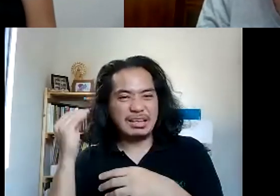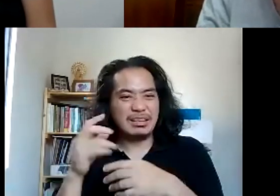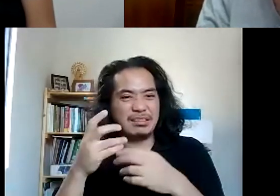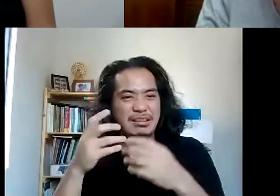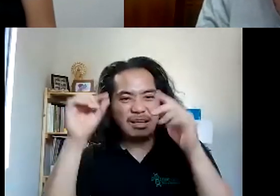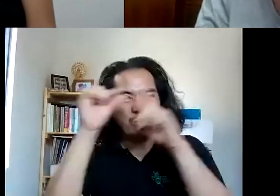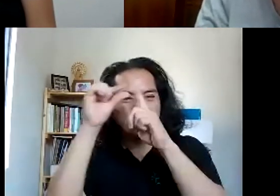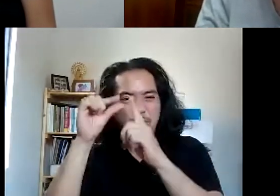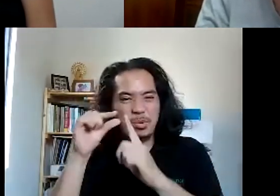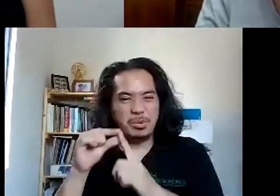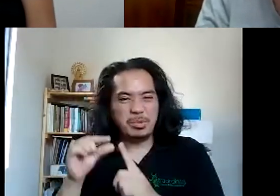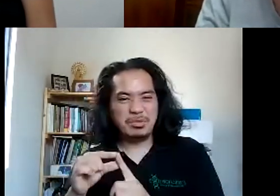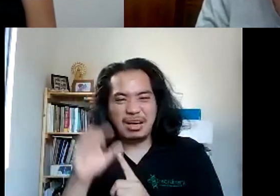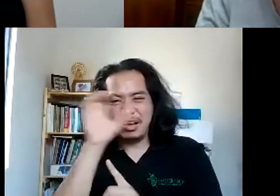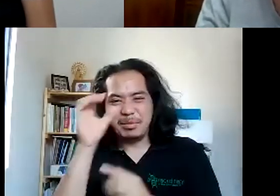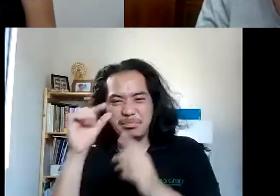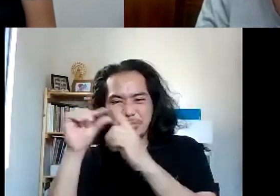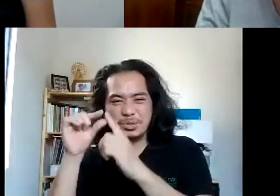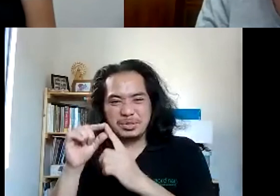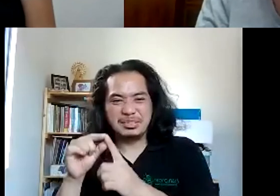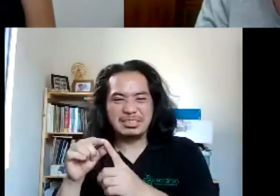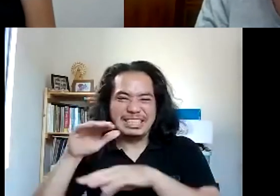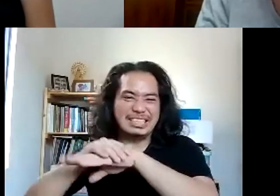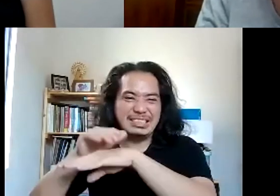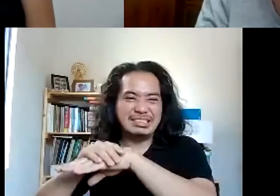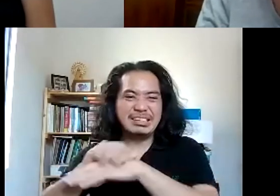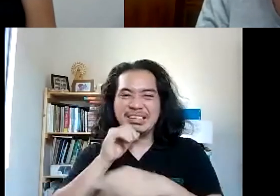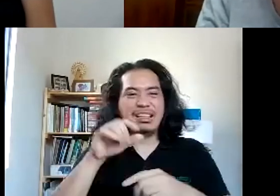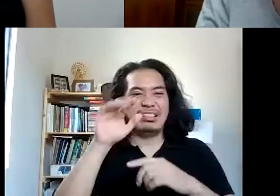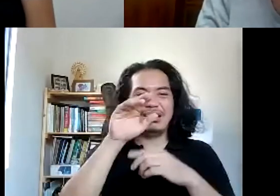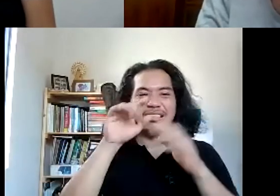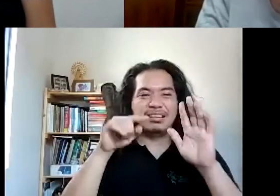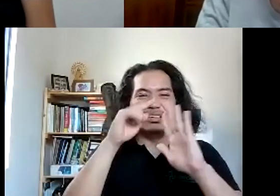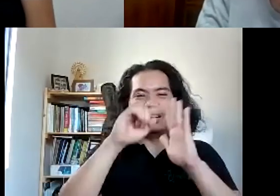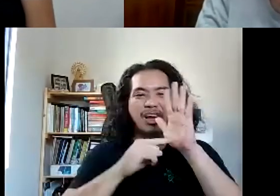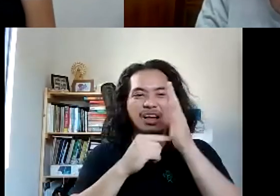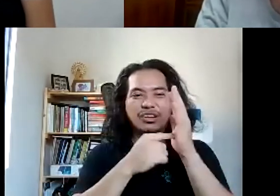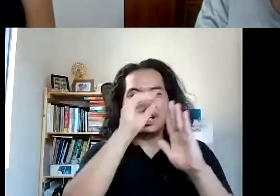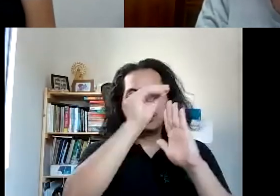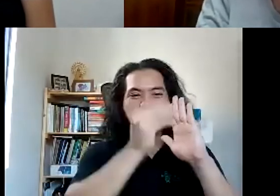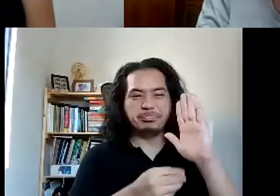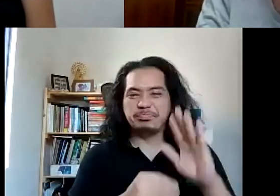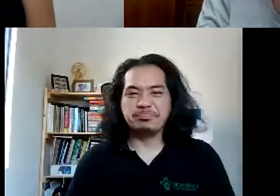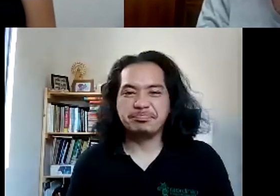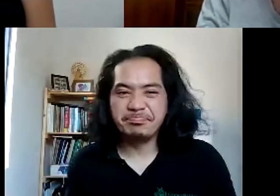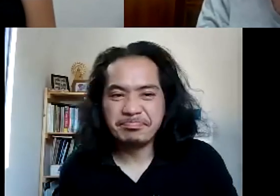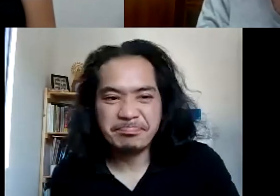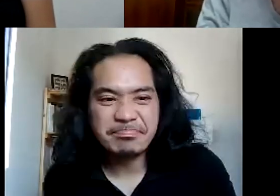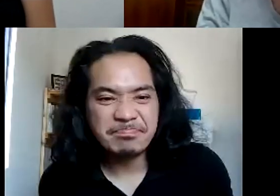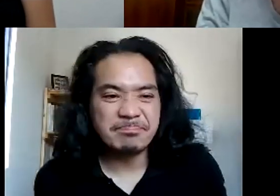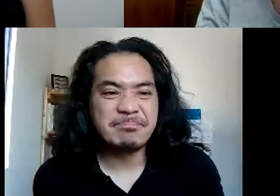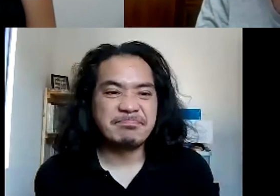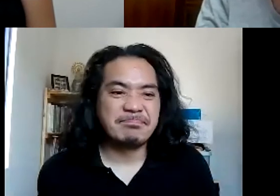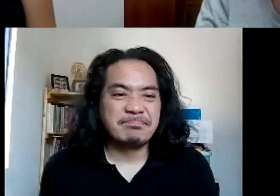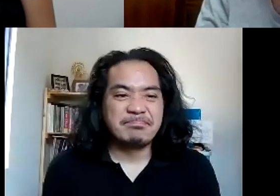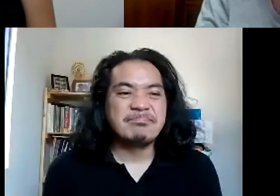created a book that I think would be more for hearing people or hearing centered because it